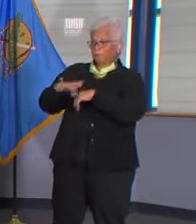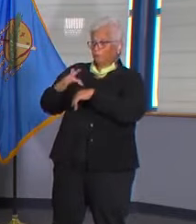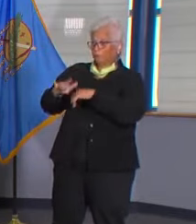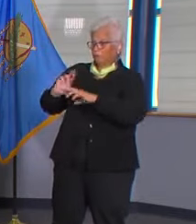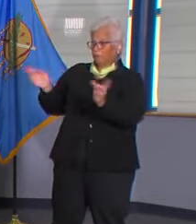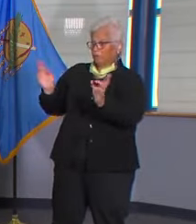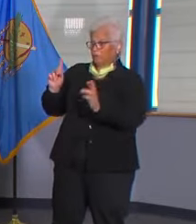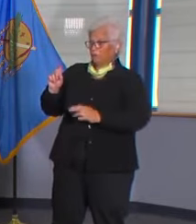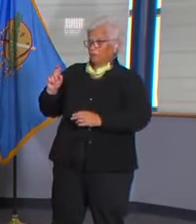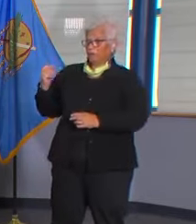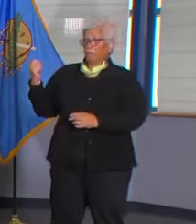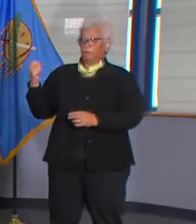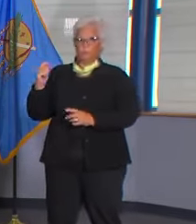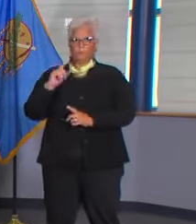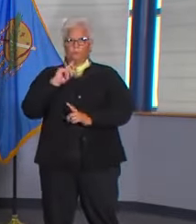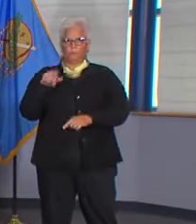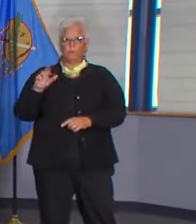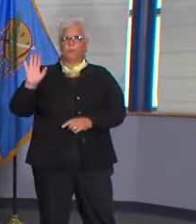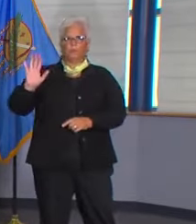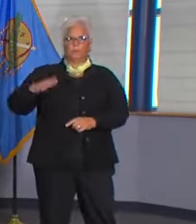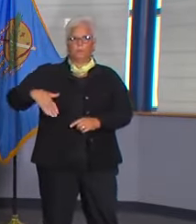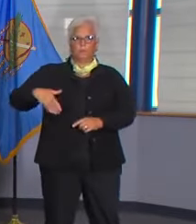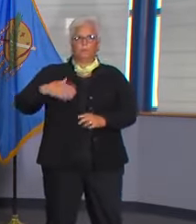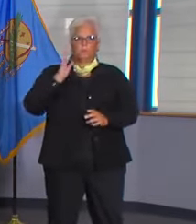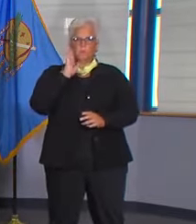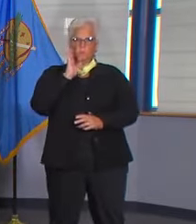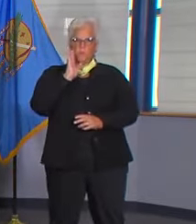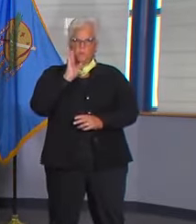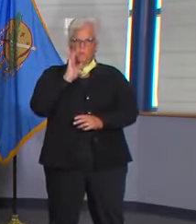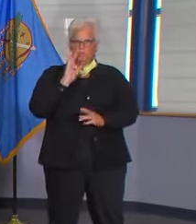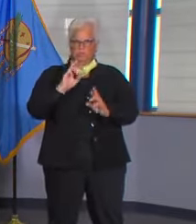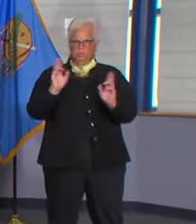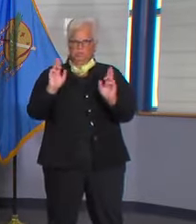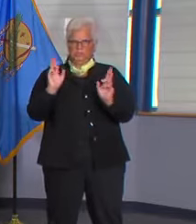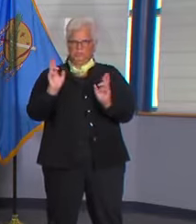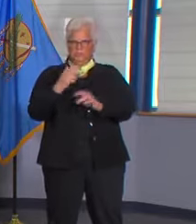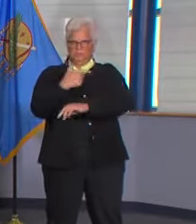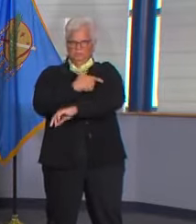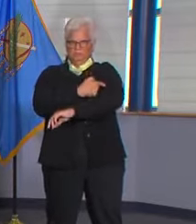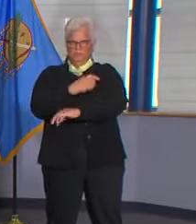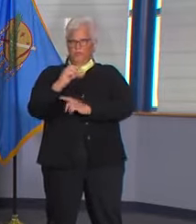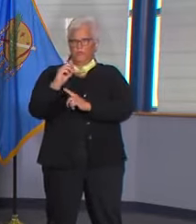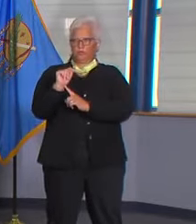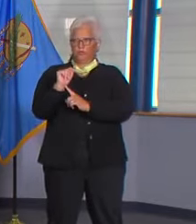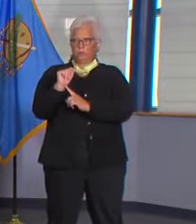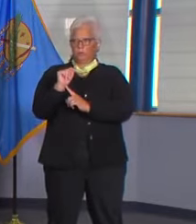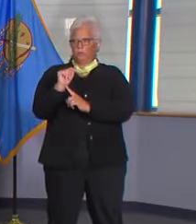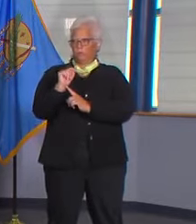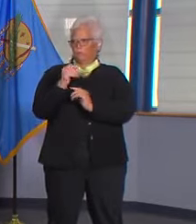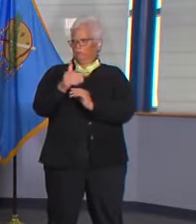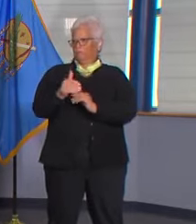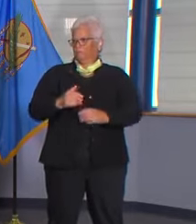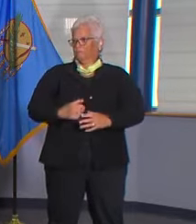receive the vaccine and hoping to start actually administering flu vaccine in October.